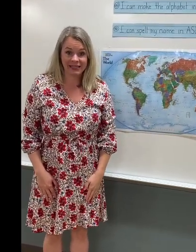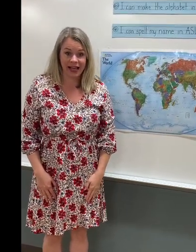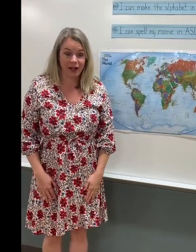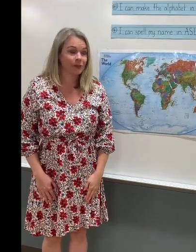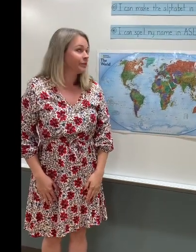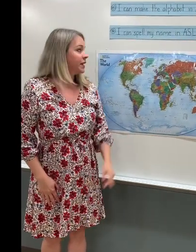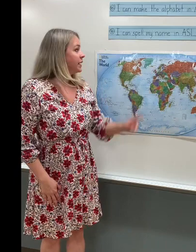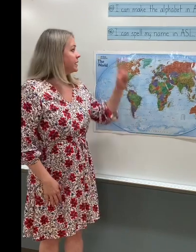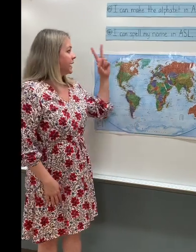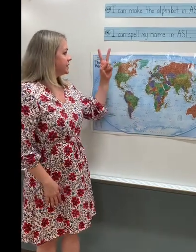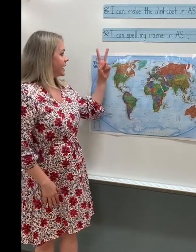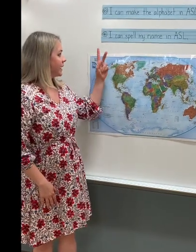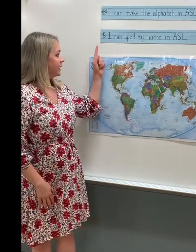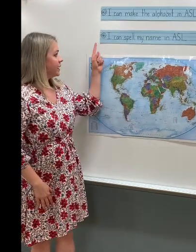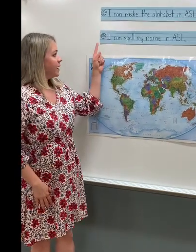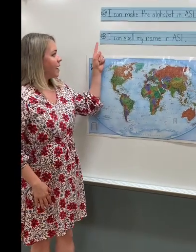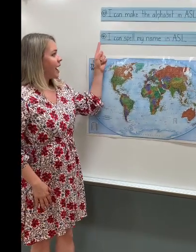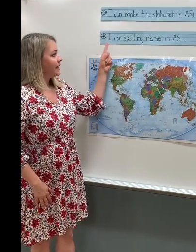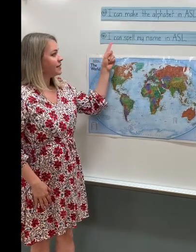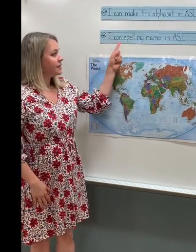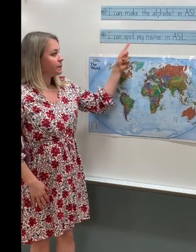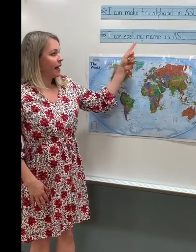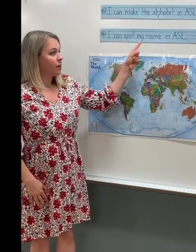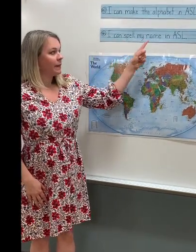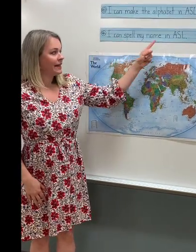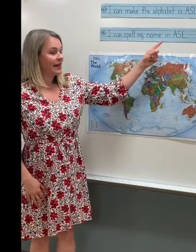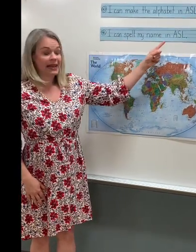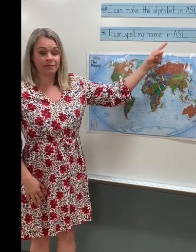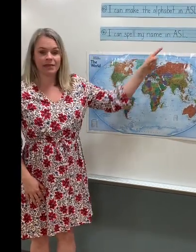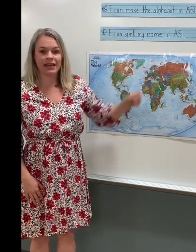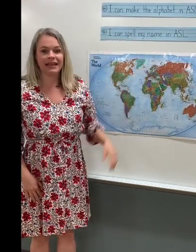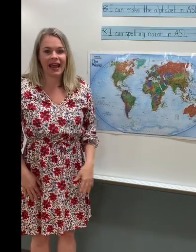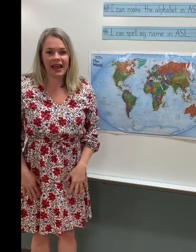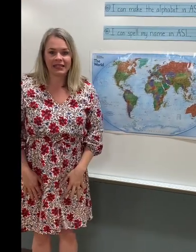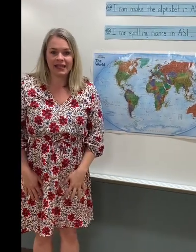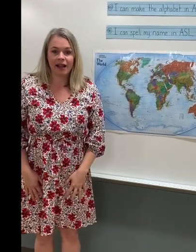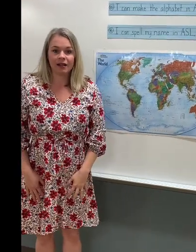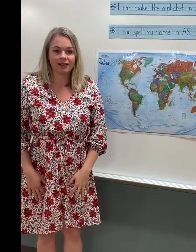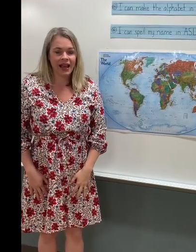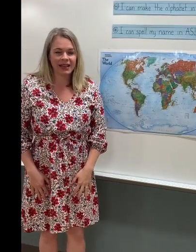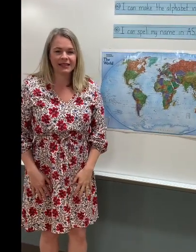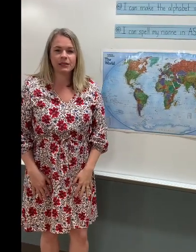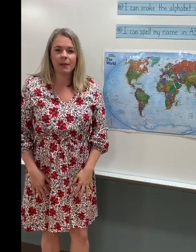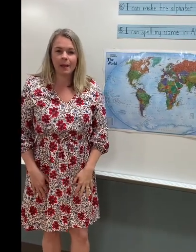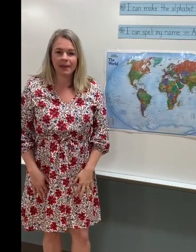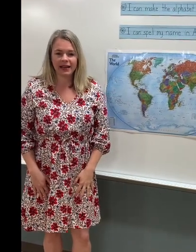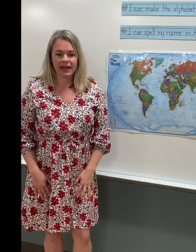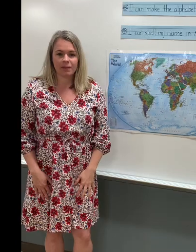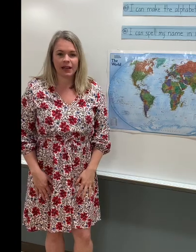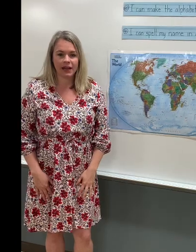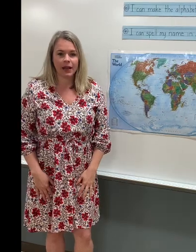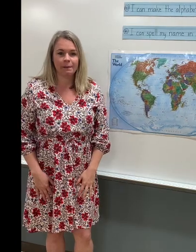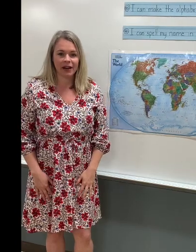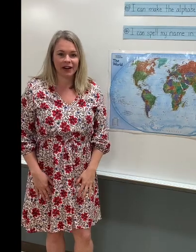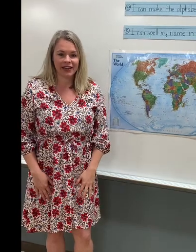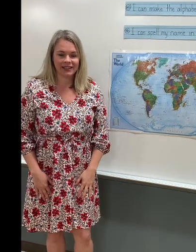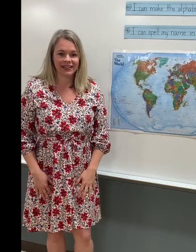ASL. And second, I can spell my name in ASL. I can spell my name in American